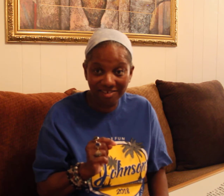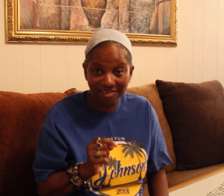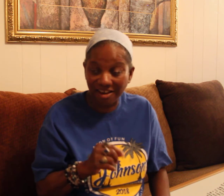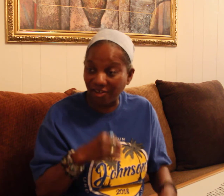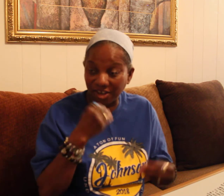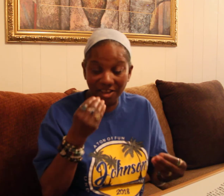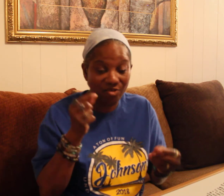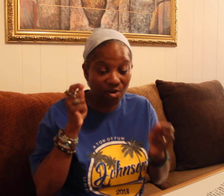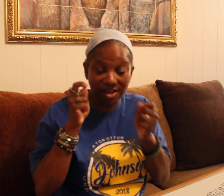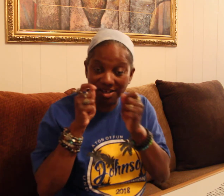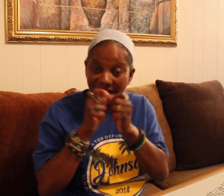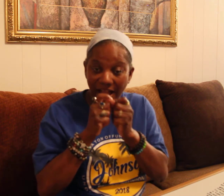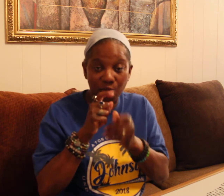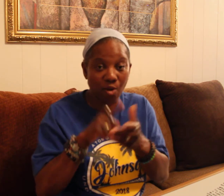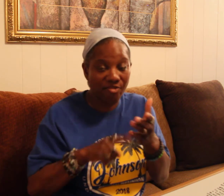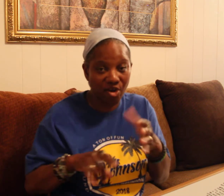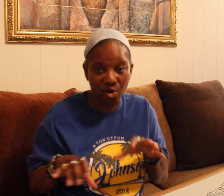They're not going to give you exact what they're doing,